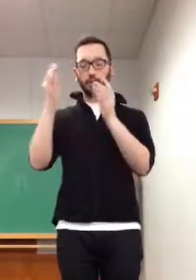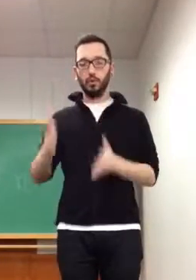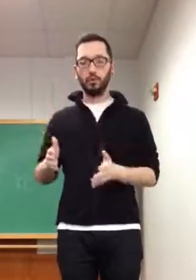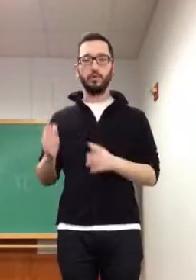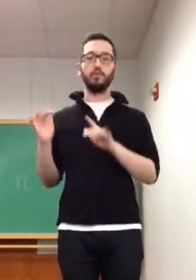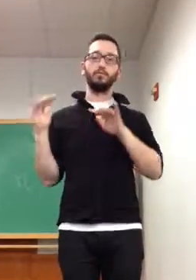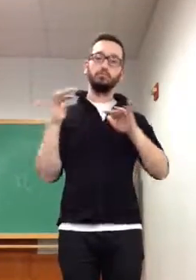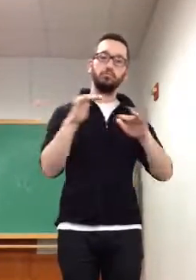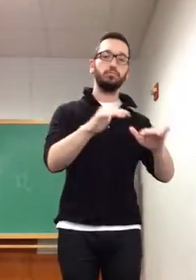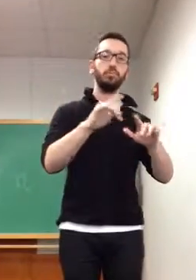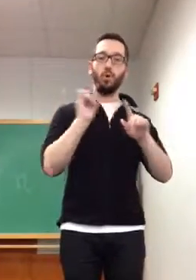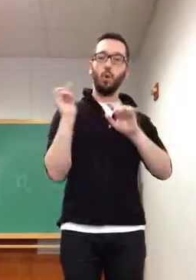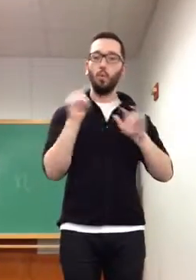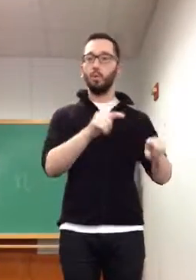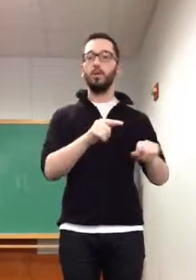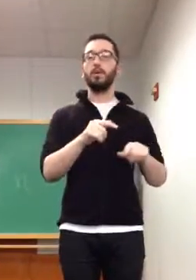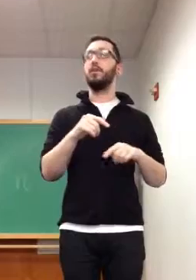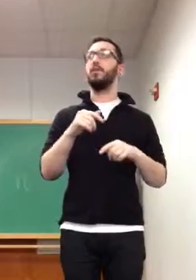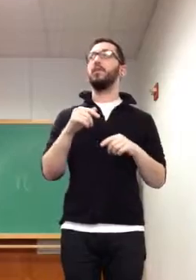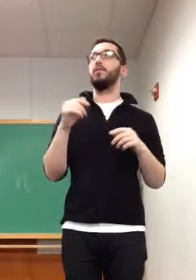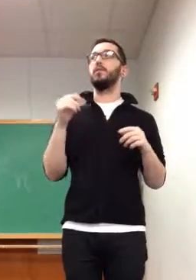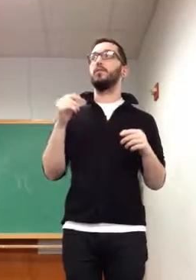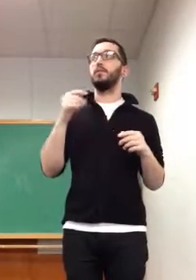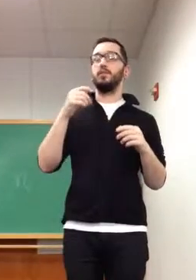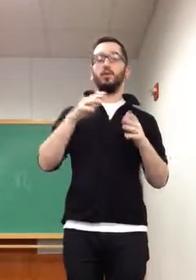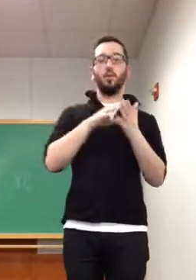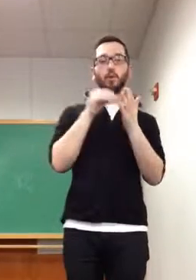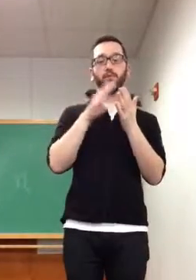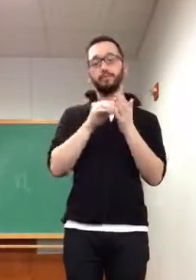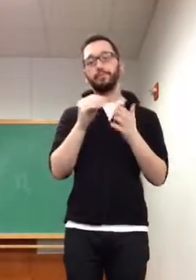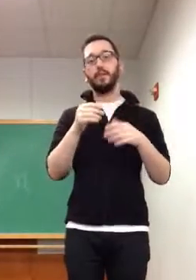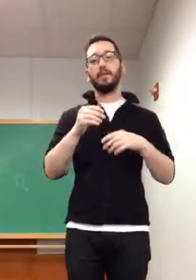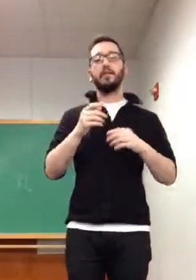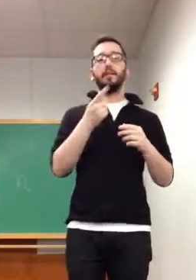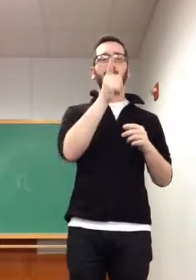many of you are teaching world history? They'd all raise their hand. You'd say, how many of you have taken world history? And no one would raise their hand.